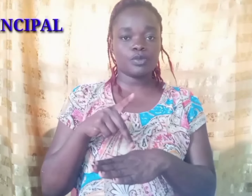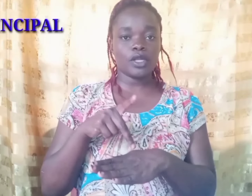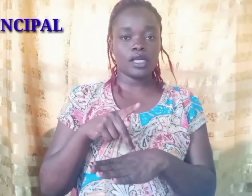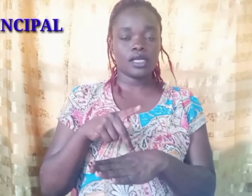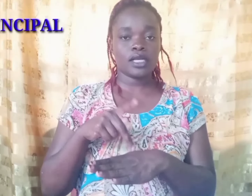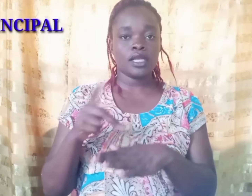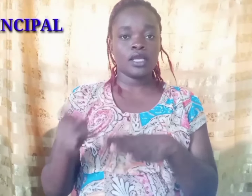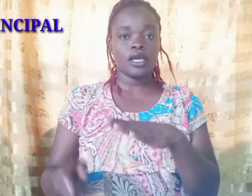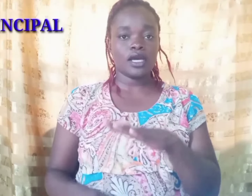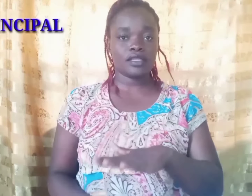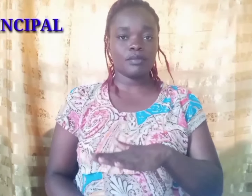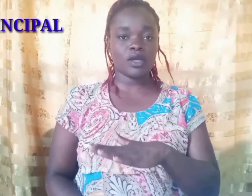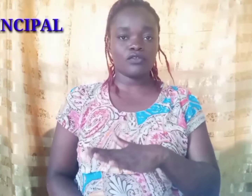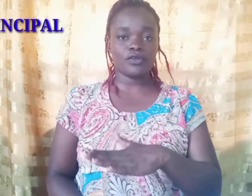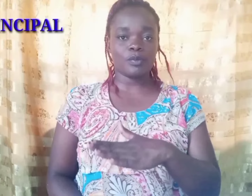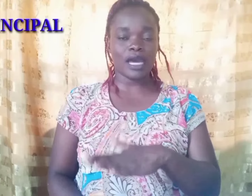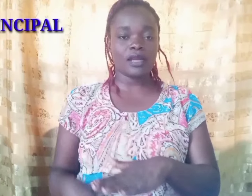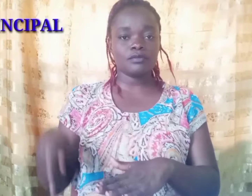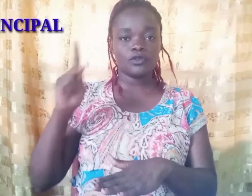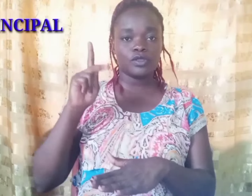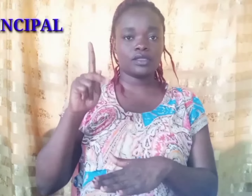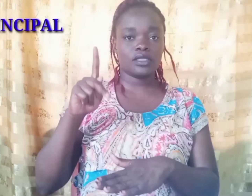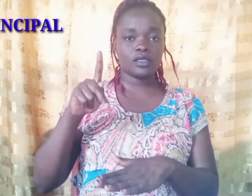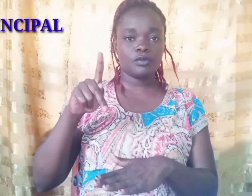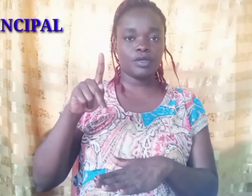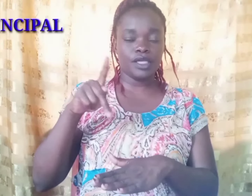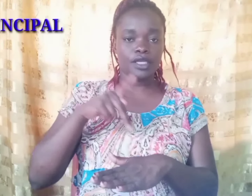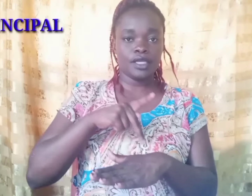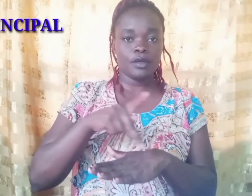Principal. At the back of your palm with P.